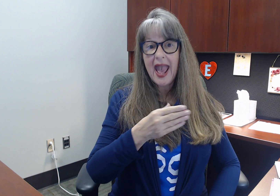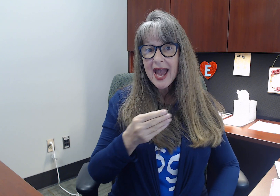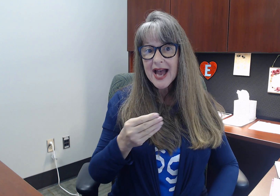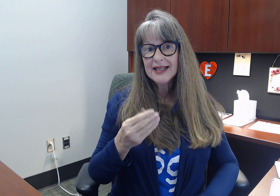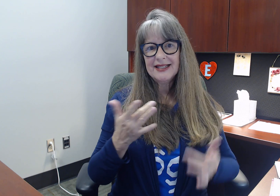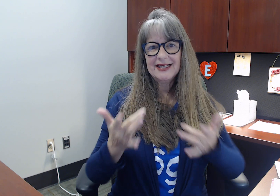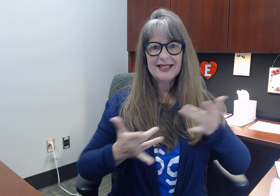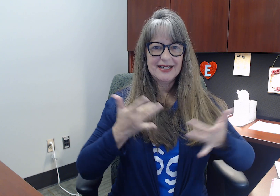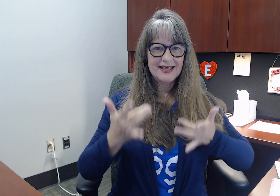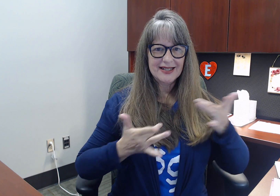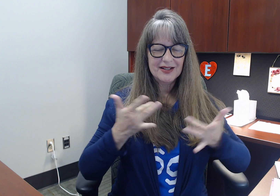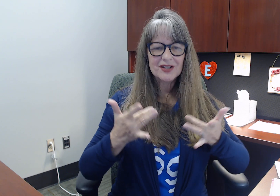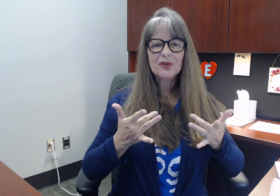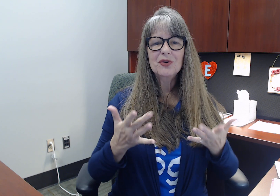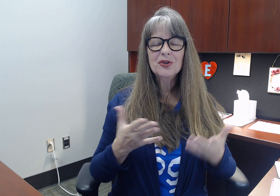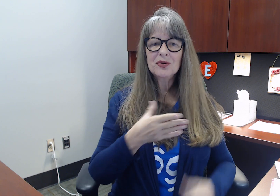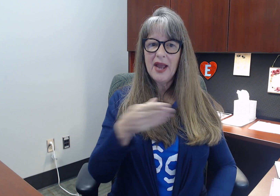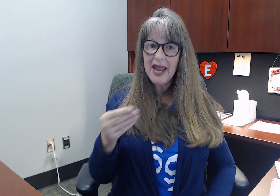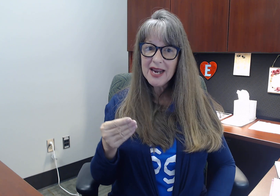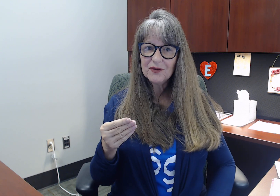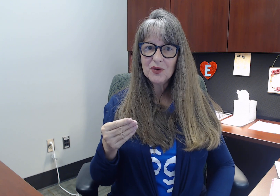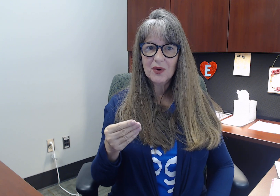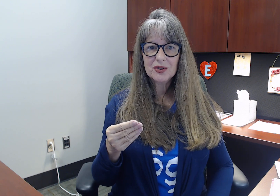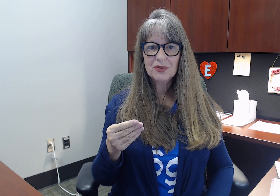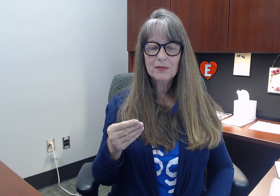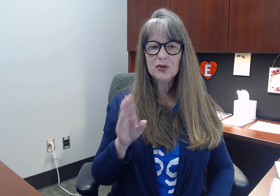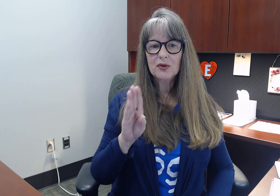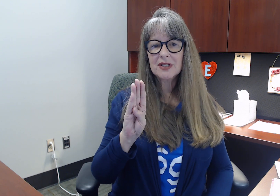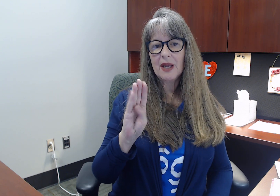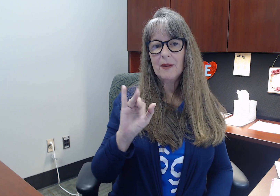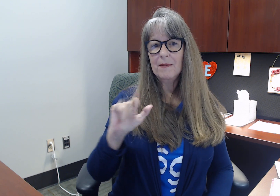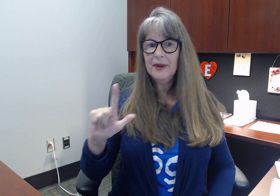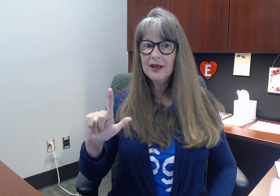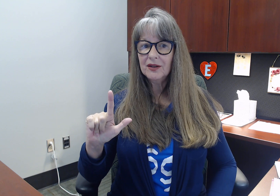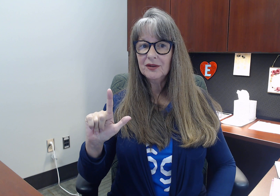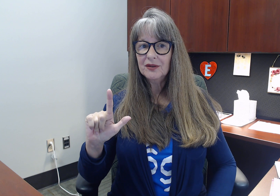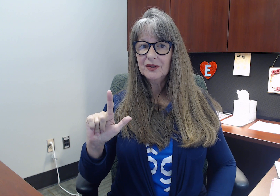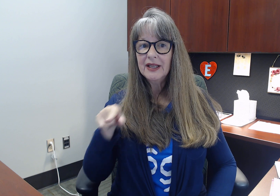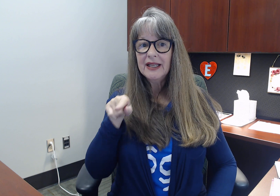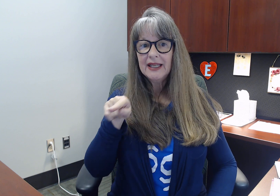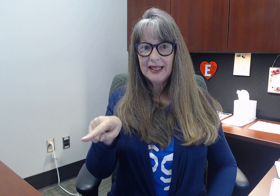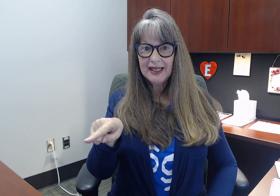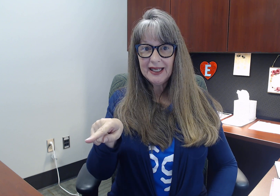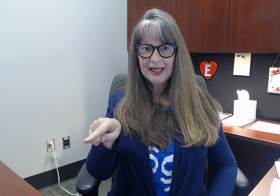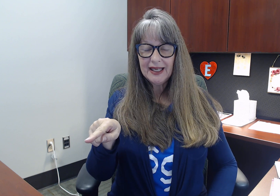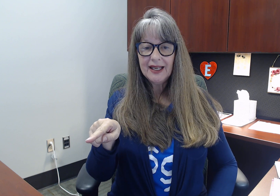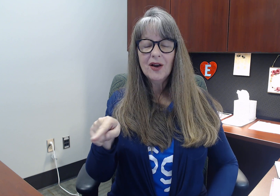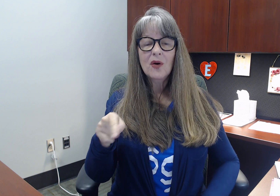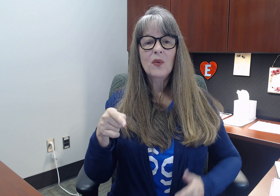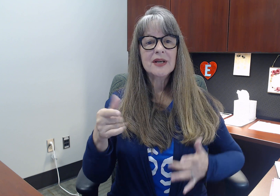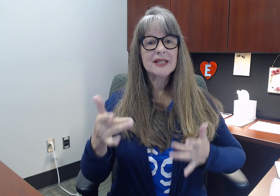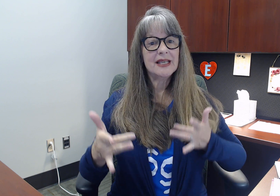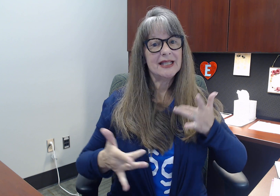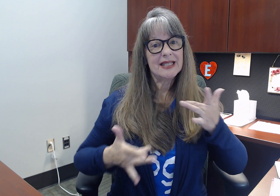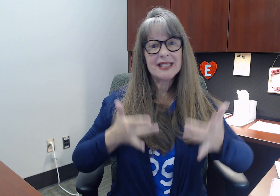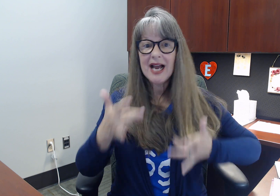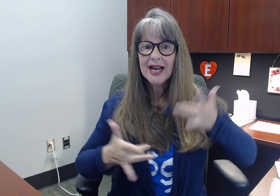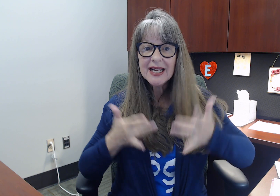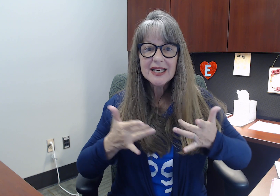and excited. So you could do and if you wanted to, but you could say Bill, he was excited